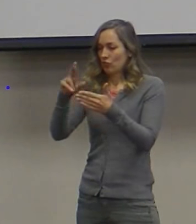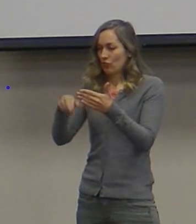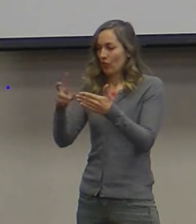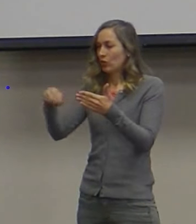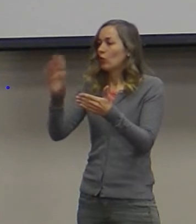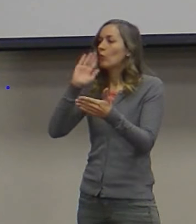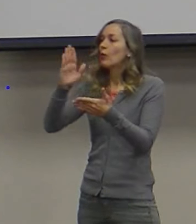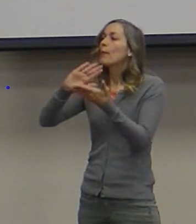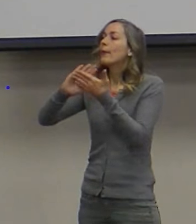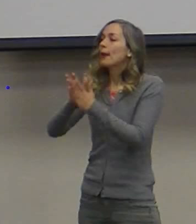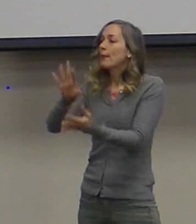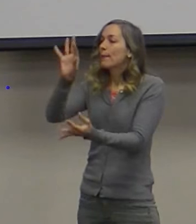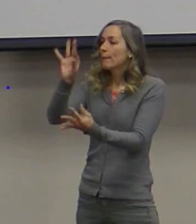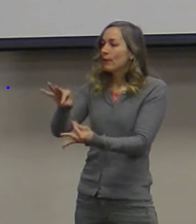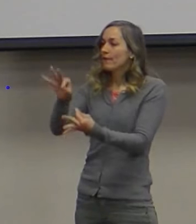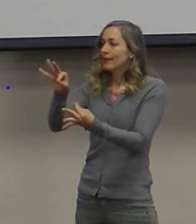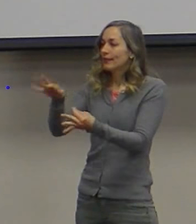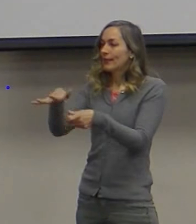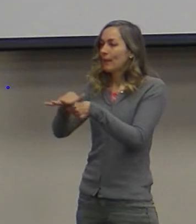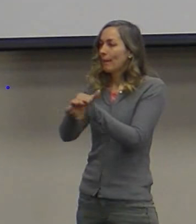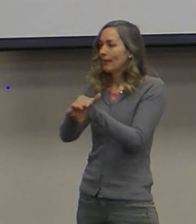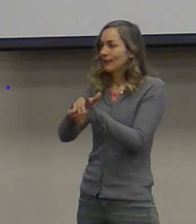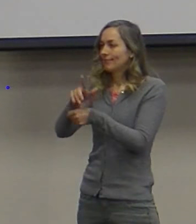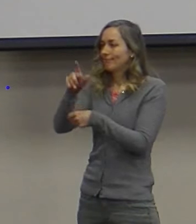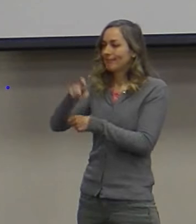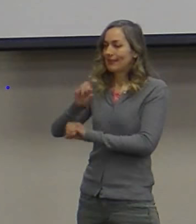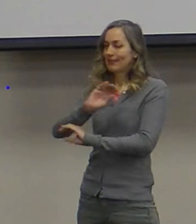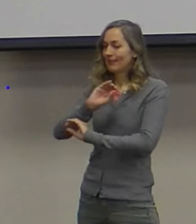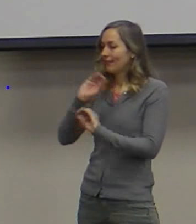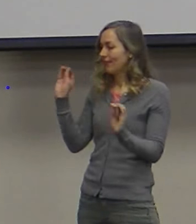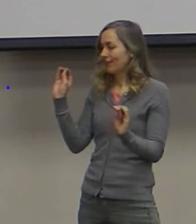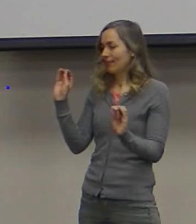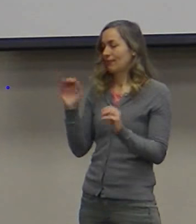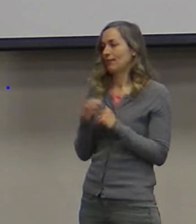complete, lacking in nothing."